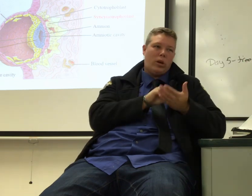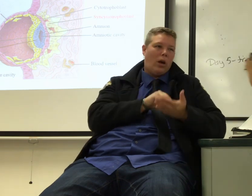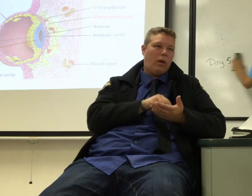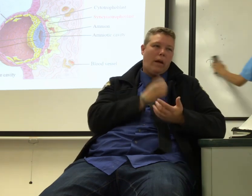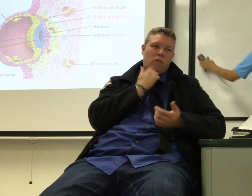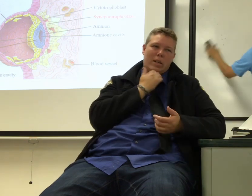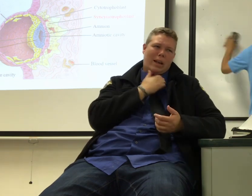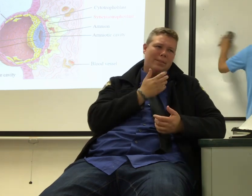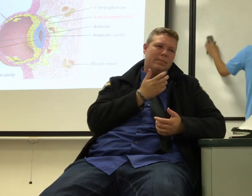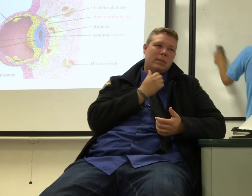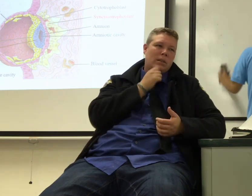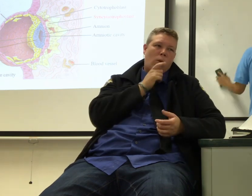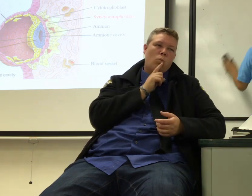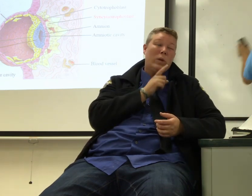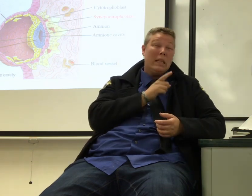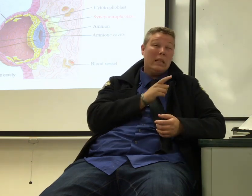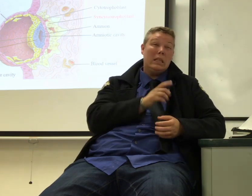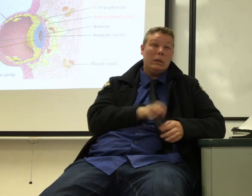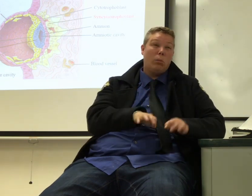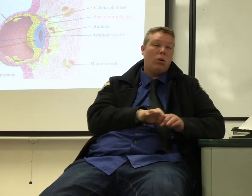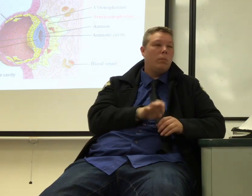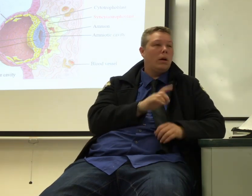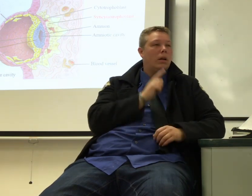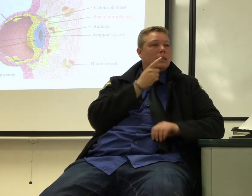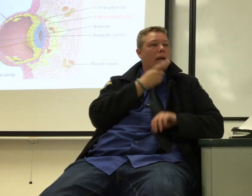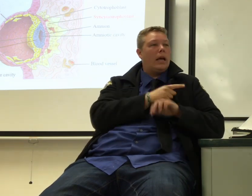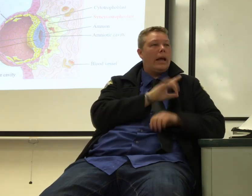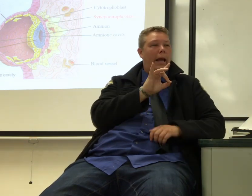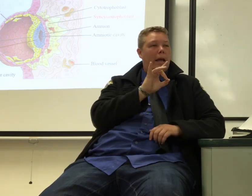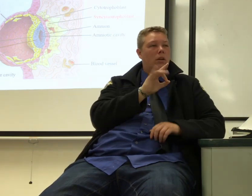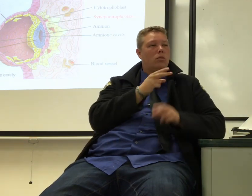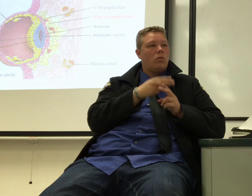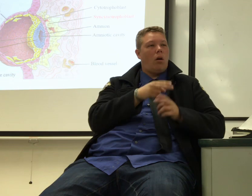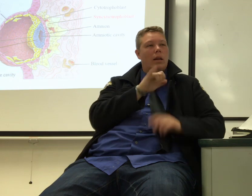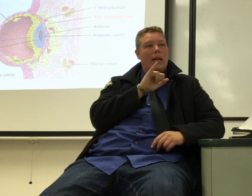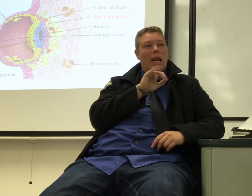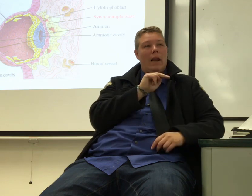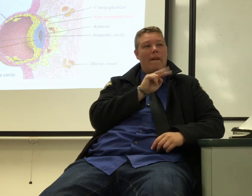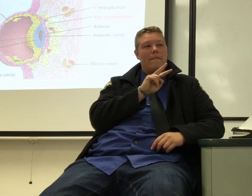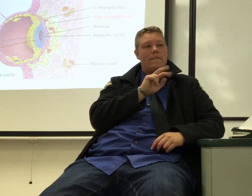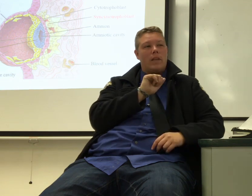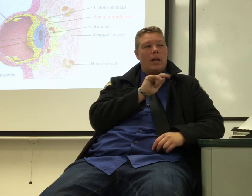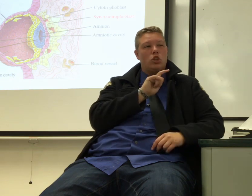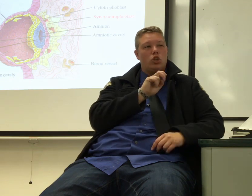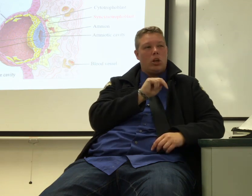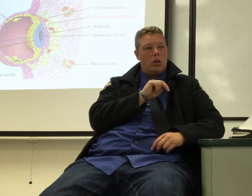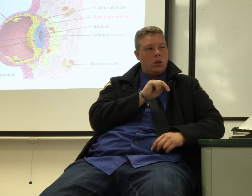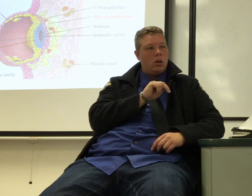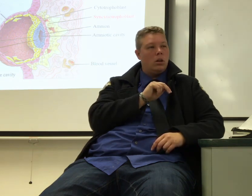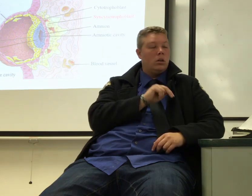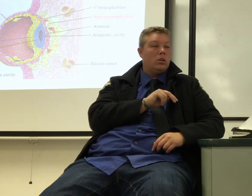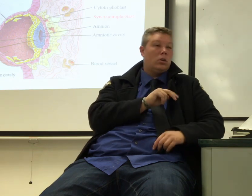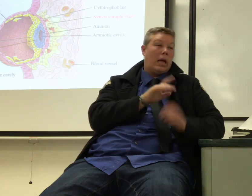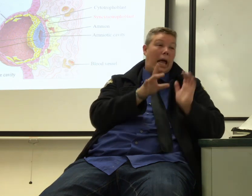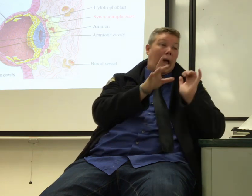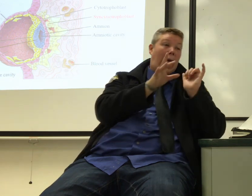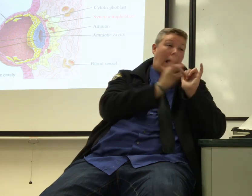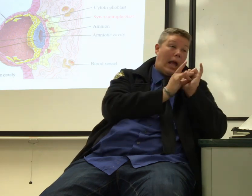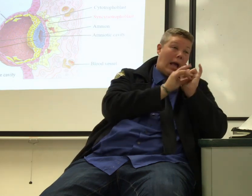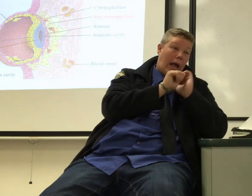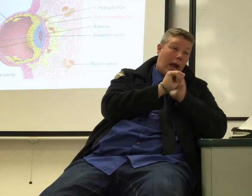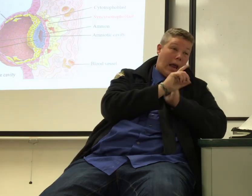But day eight is called invasion. Consider implantation as having two phases. One is adhesion, the other is